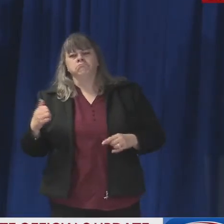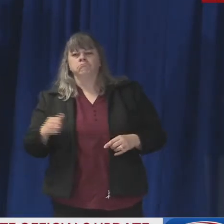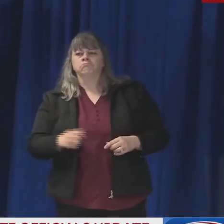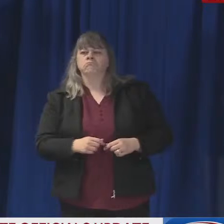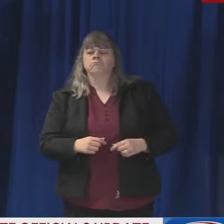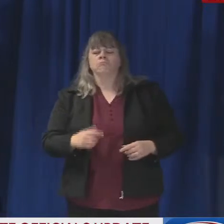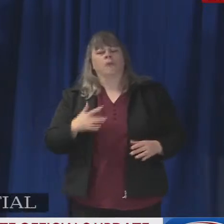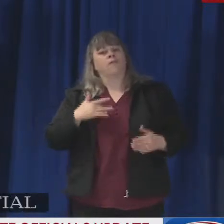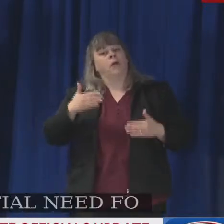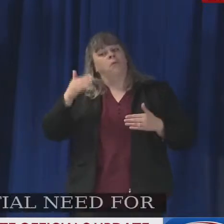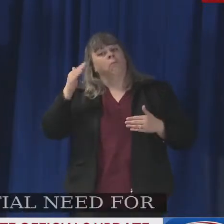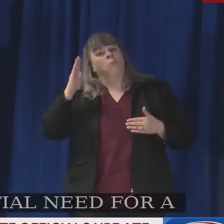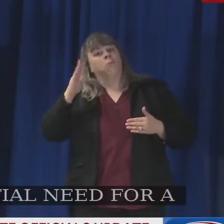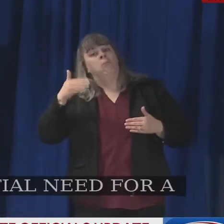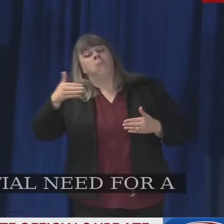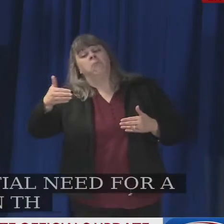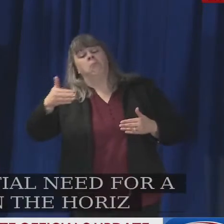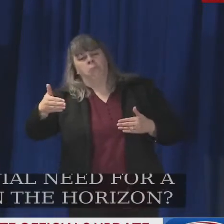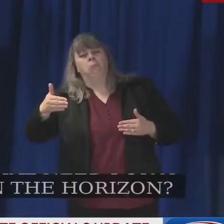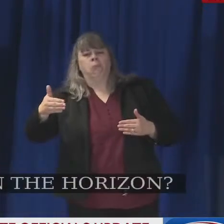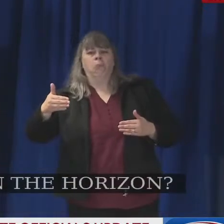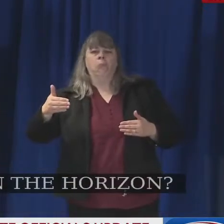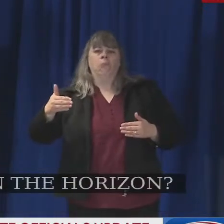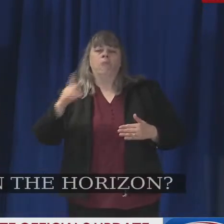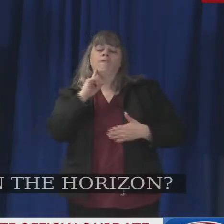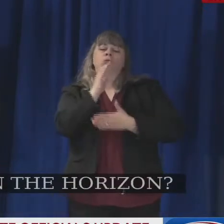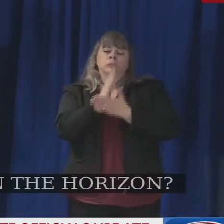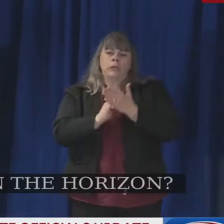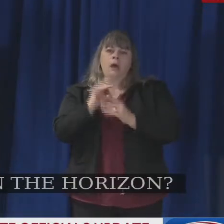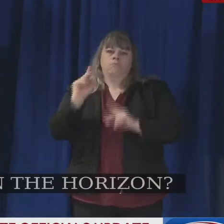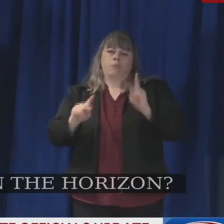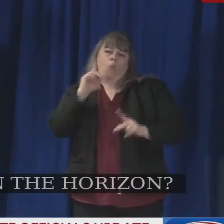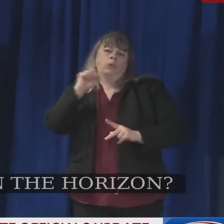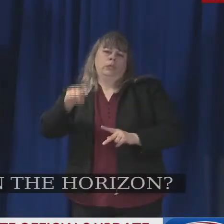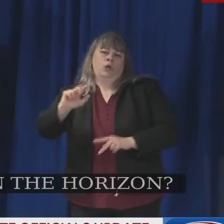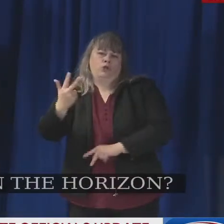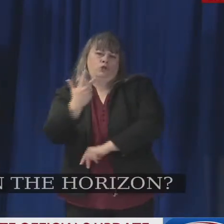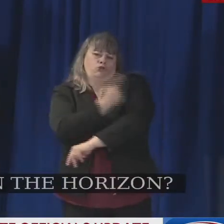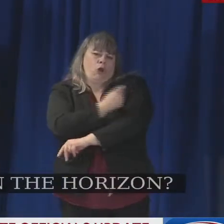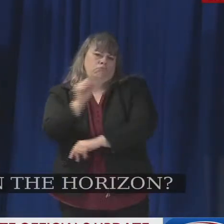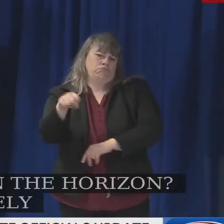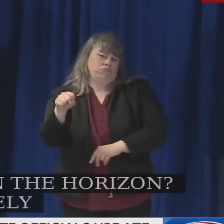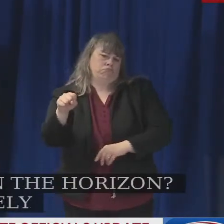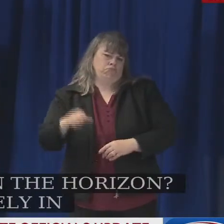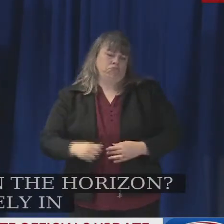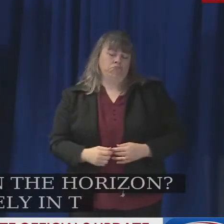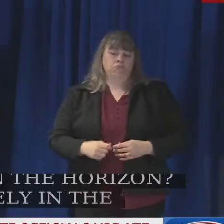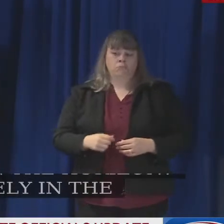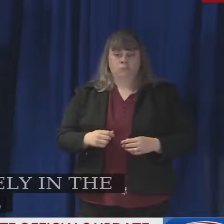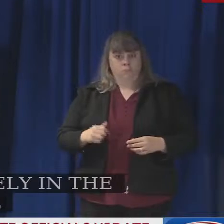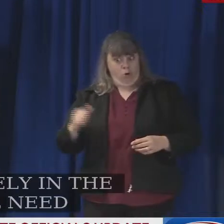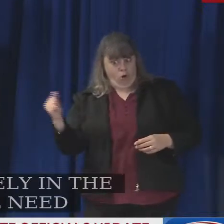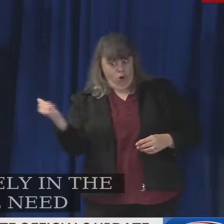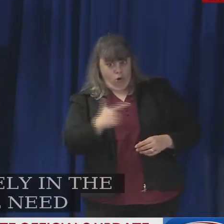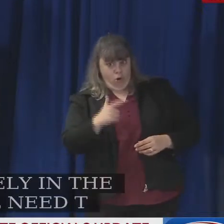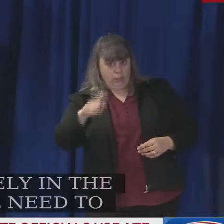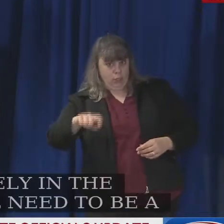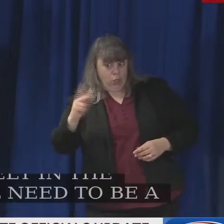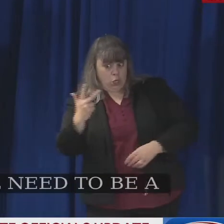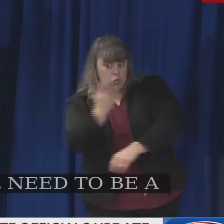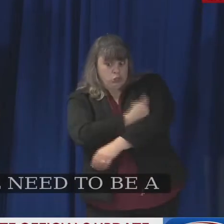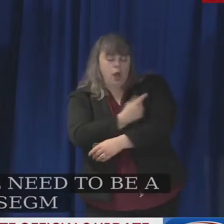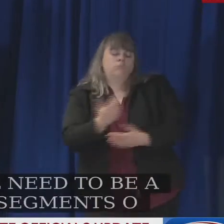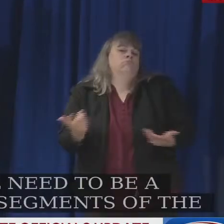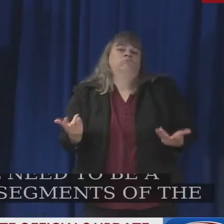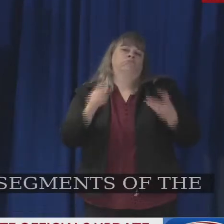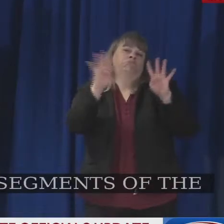will need to be a booster for some segments of the population. I think whether everybody is going to need a booster is